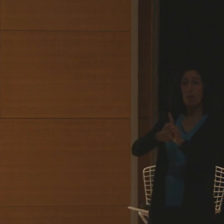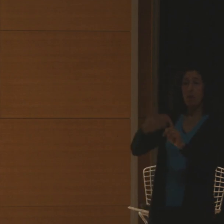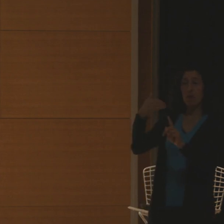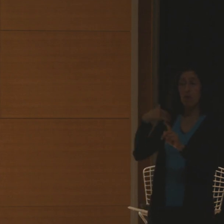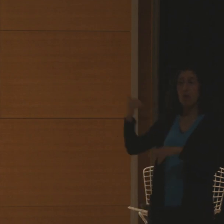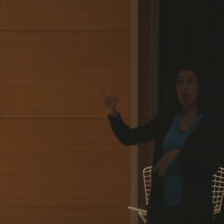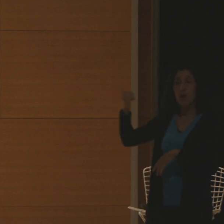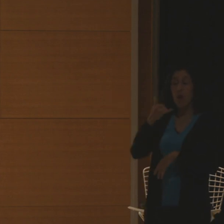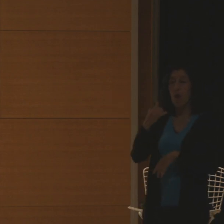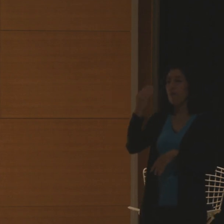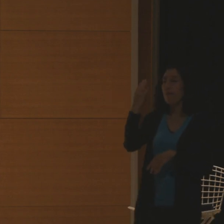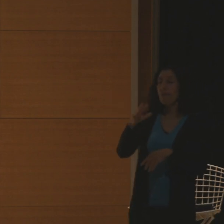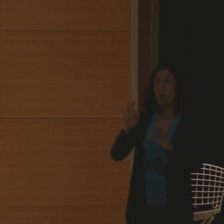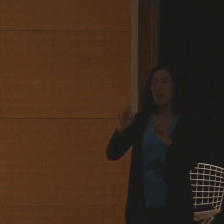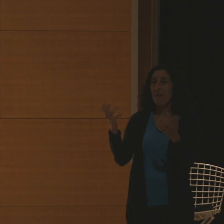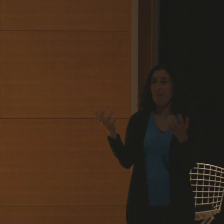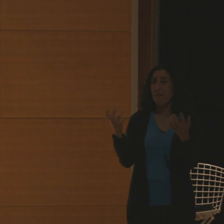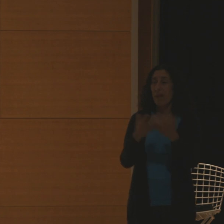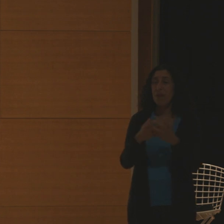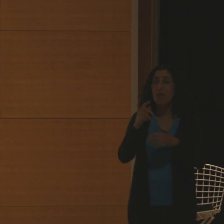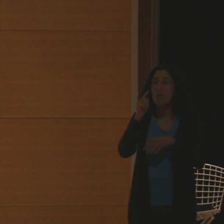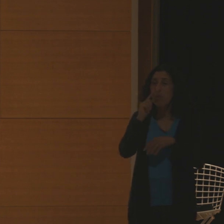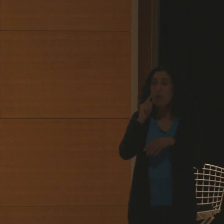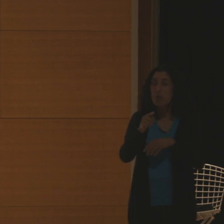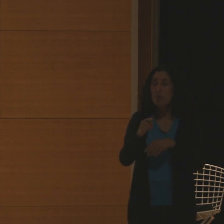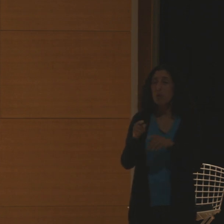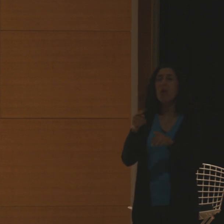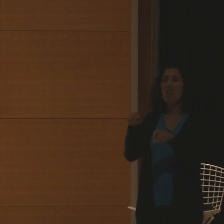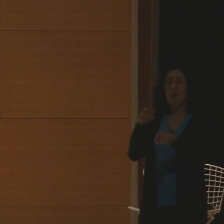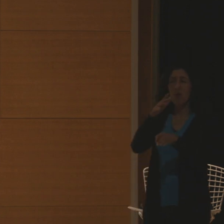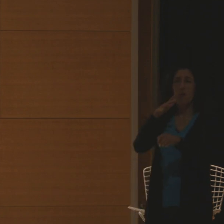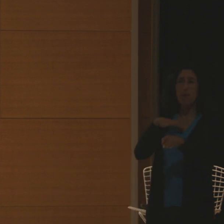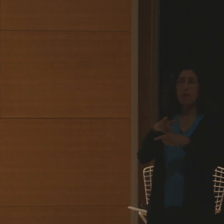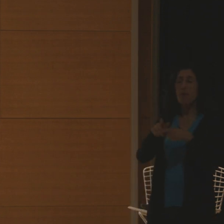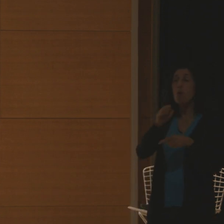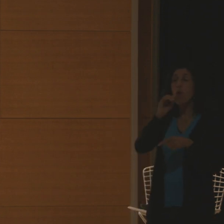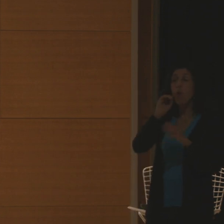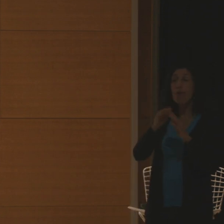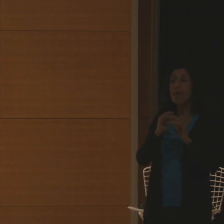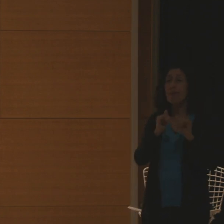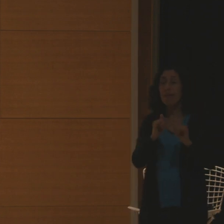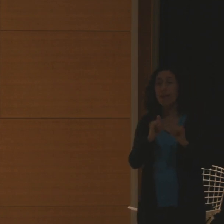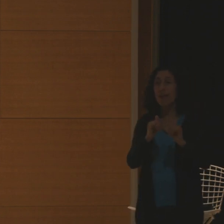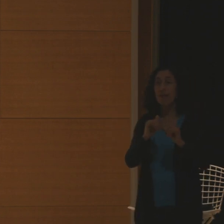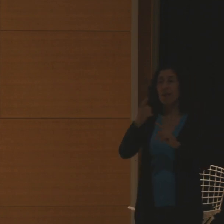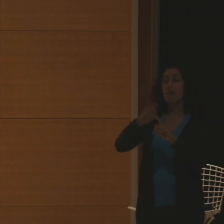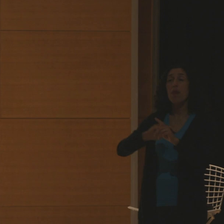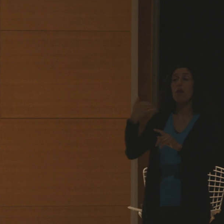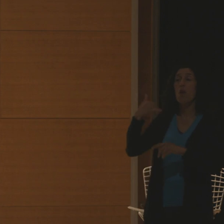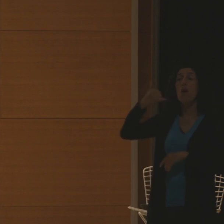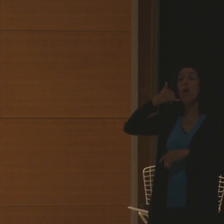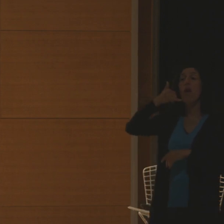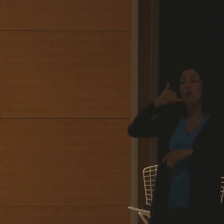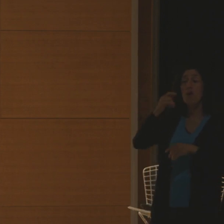found the perfect match, someone he might connect with, since the woman had happened to be from his hometown, his reaction had moved from shock